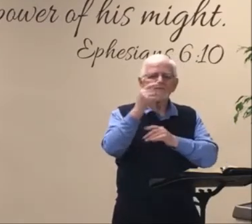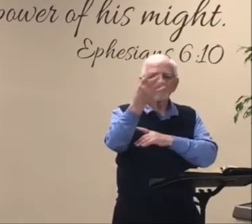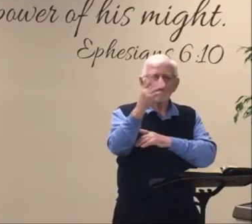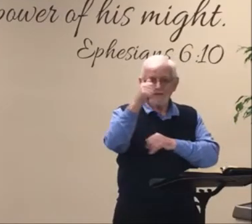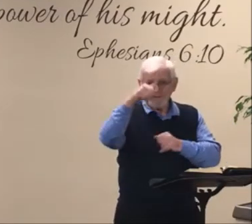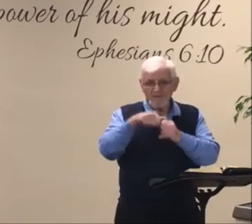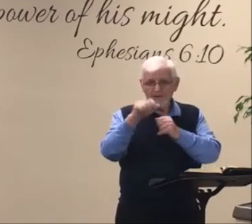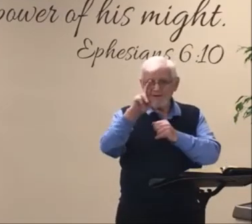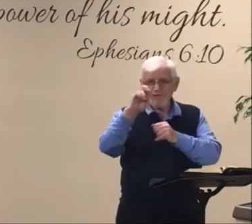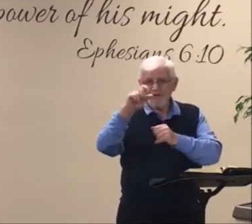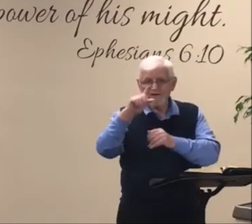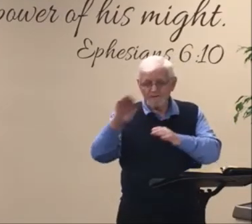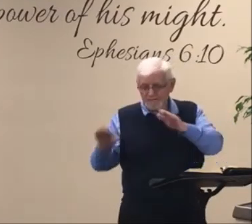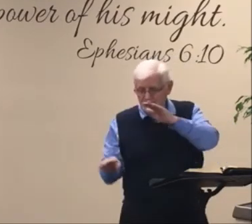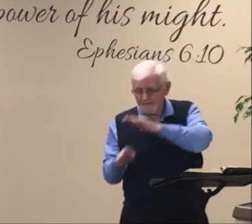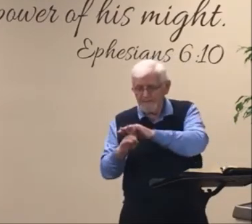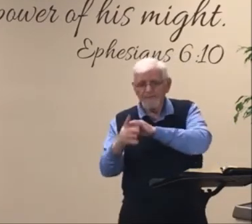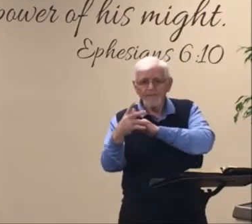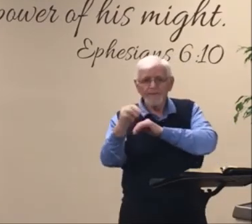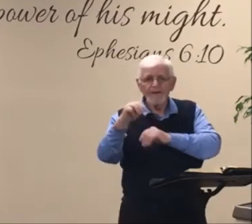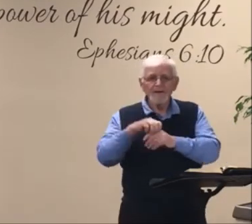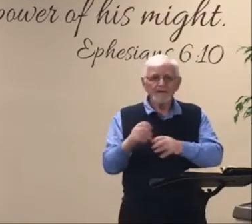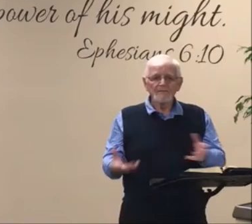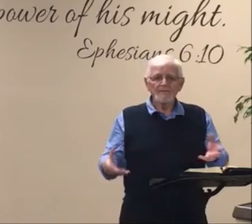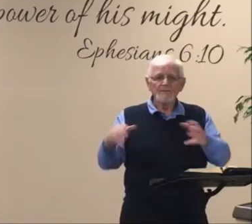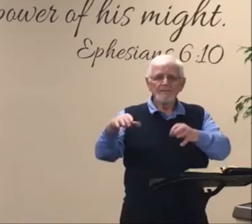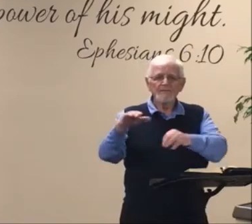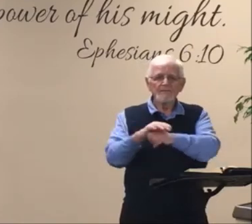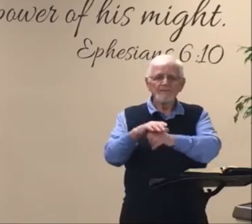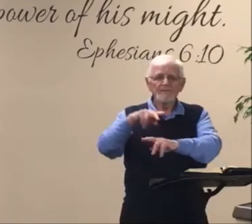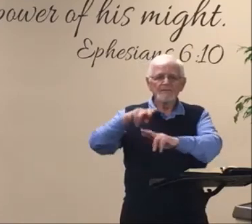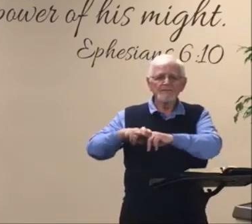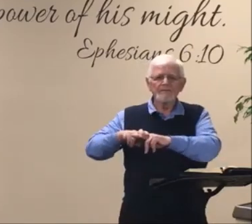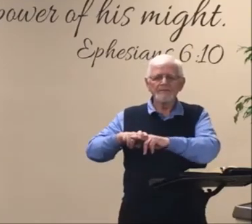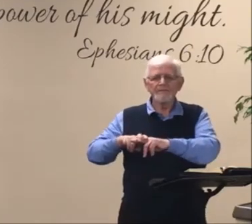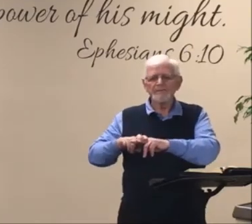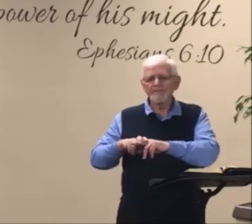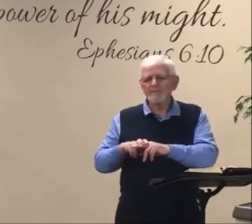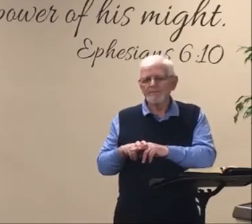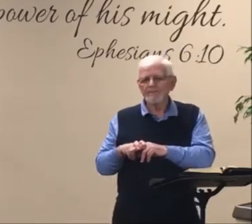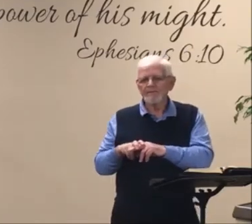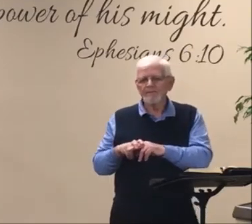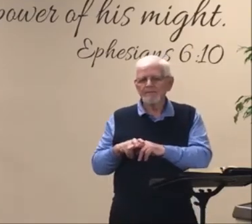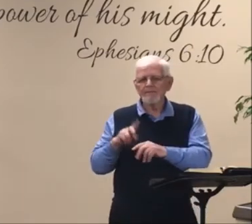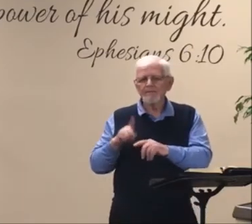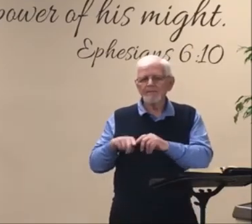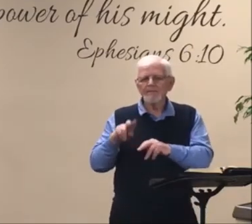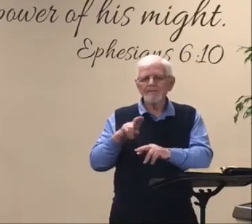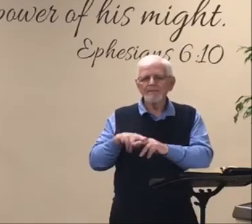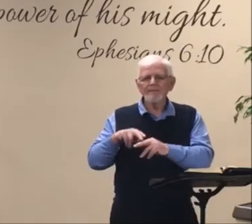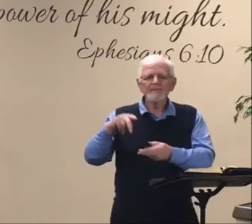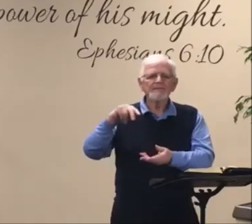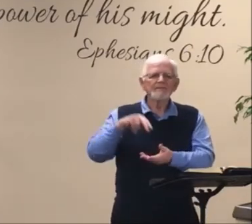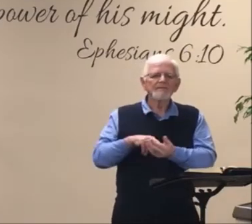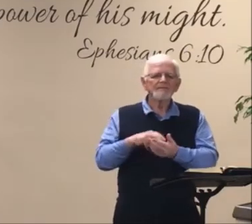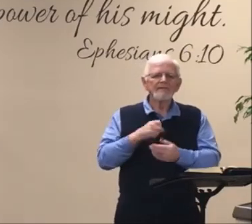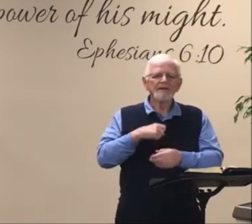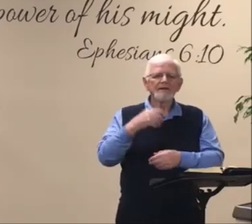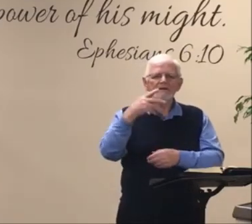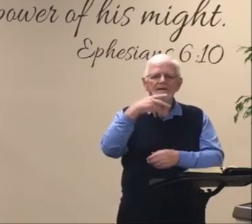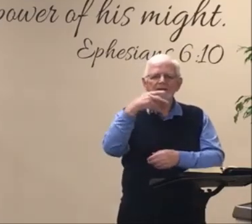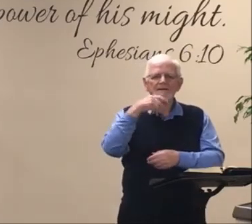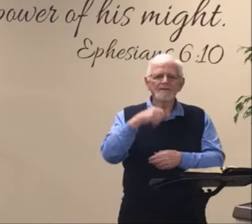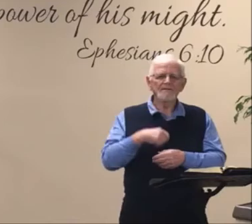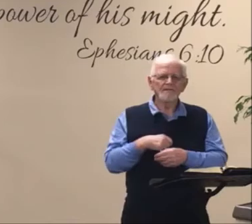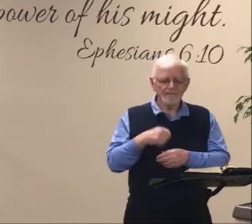her, and she put them in the clothes basket hamper thing and sat on it, and it's my time of the, I can't stand up, and sorry, Dad, and you can search